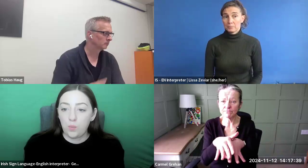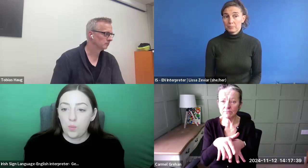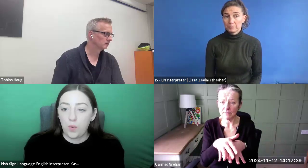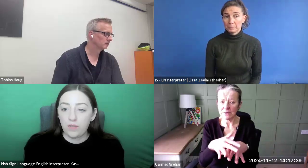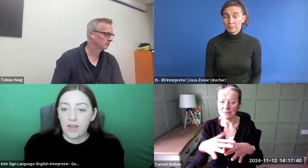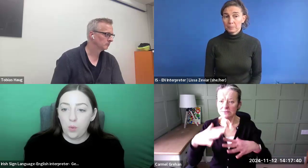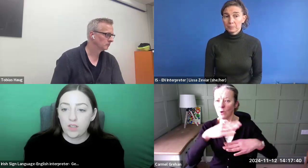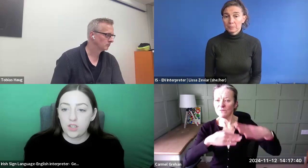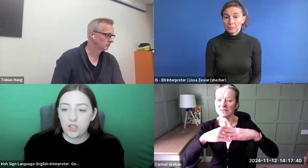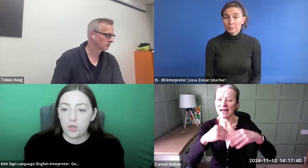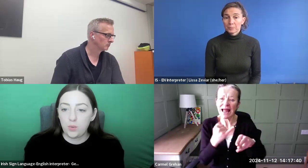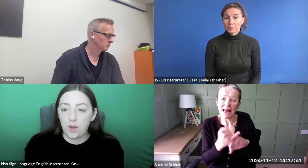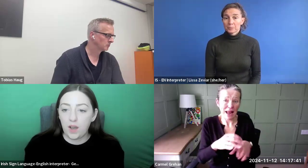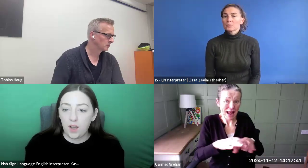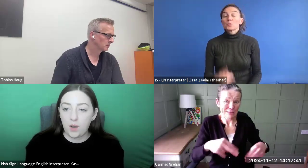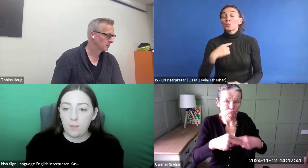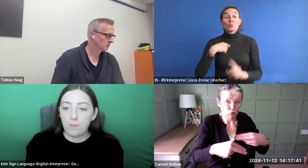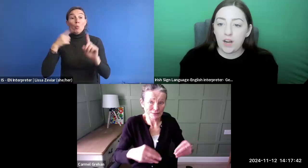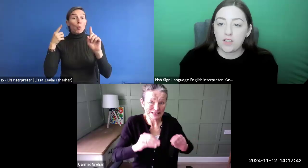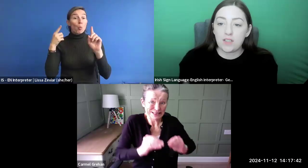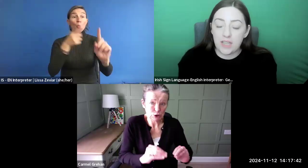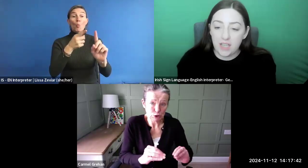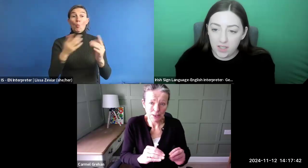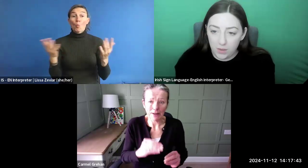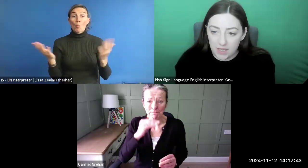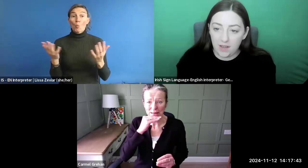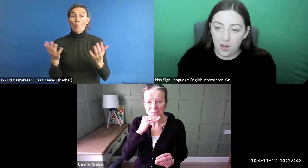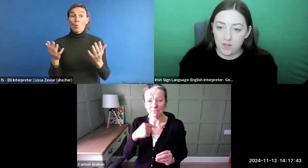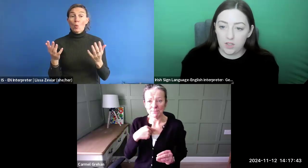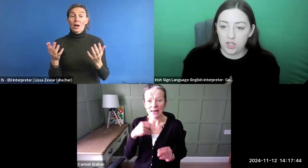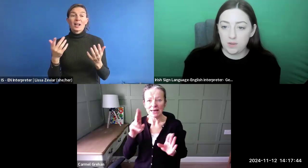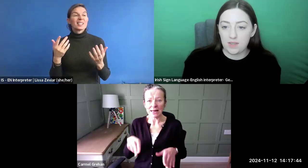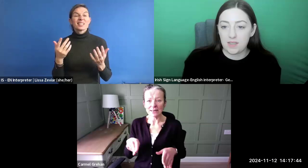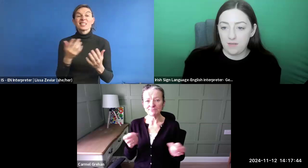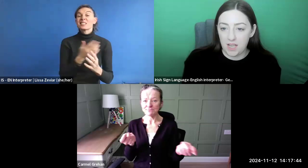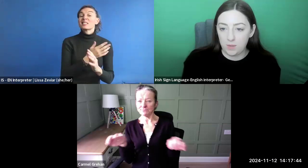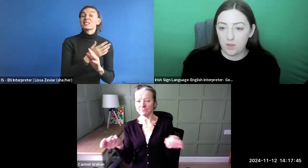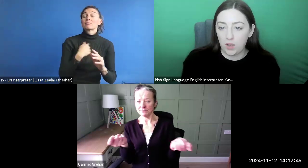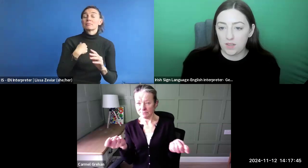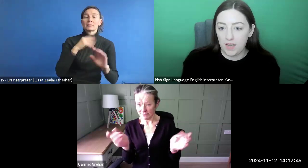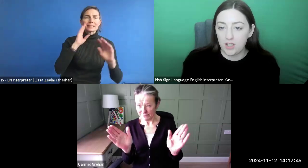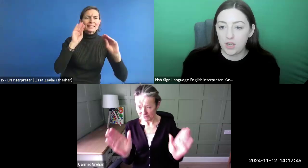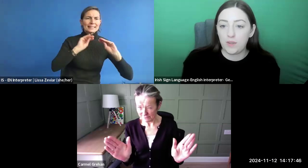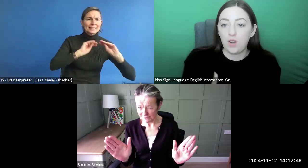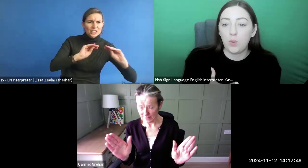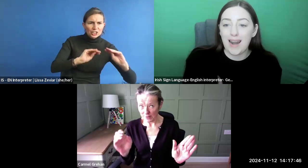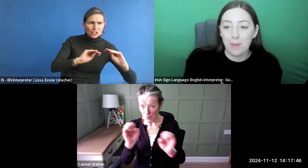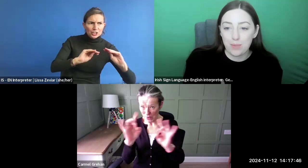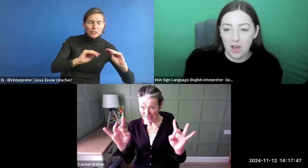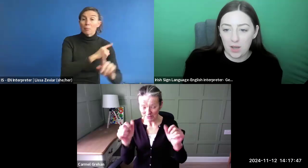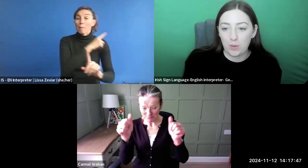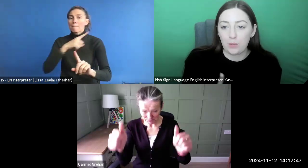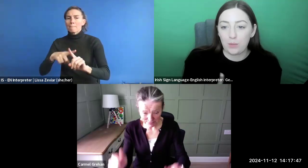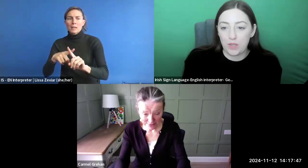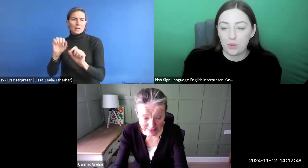So I really wanted to merge the teaching that we did and also the students, the self-assessment, the work that they can do in their own